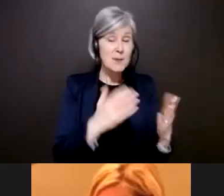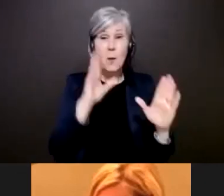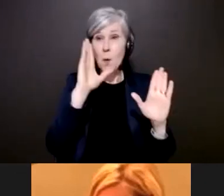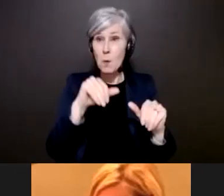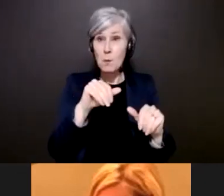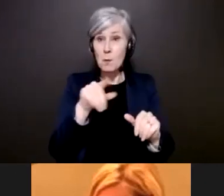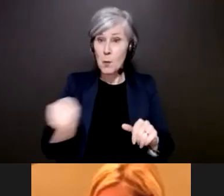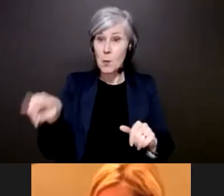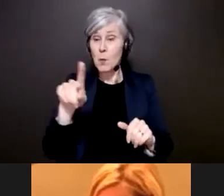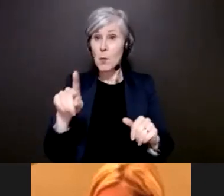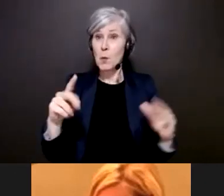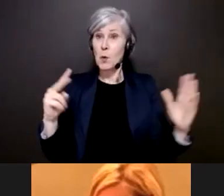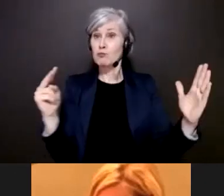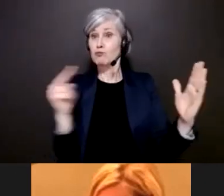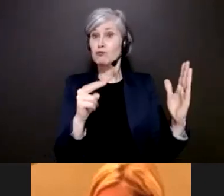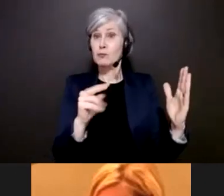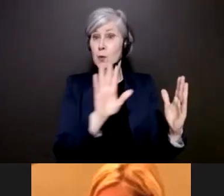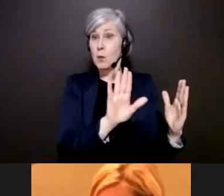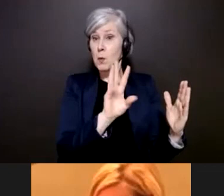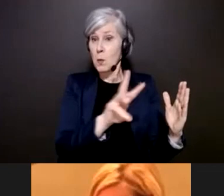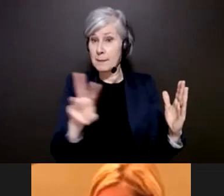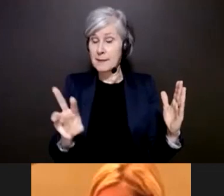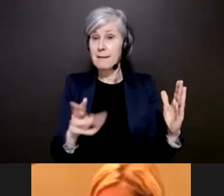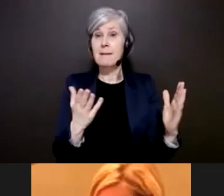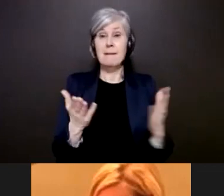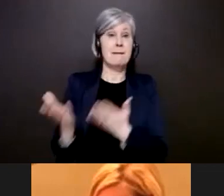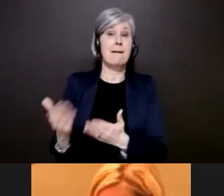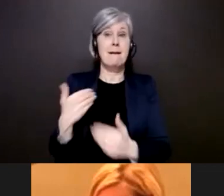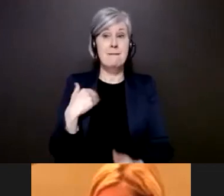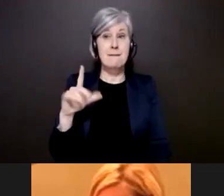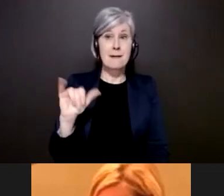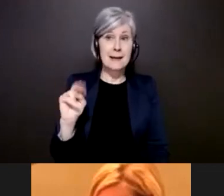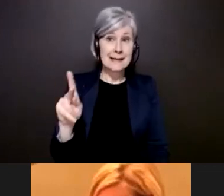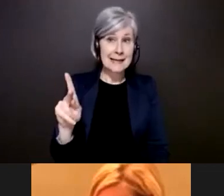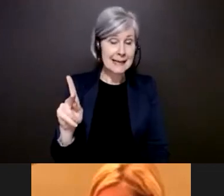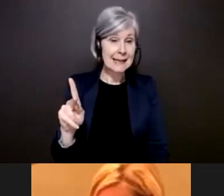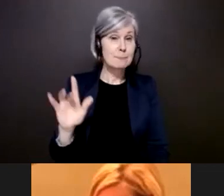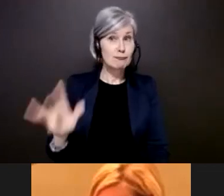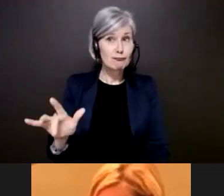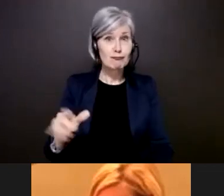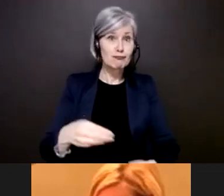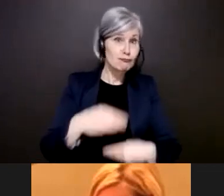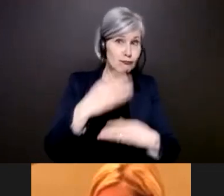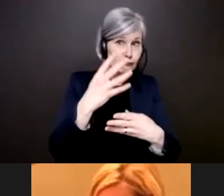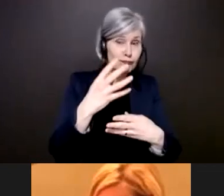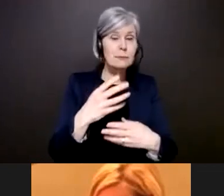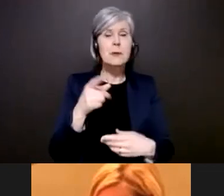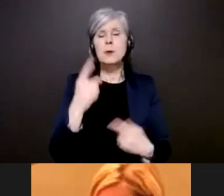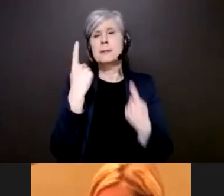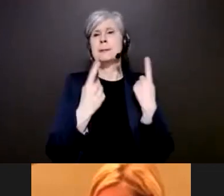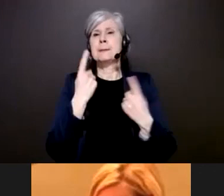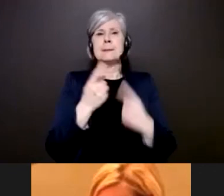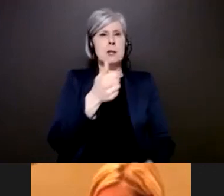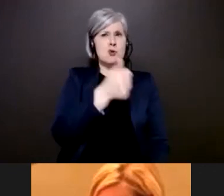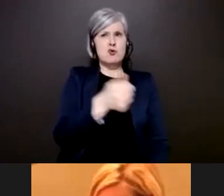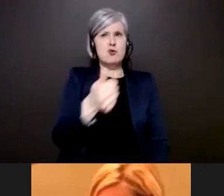there to check it out, download it, and look where you fit in. You know, that's kind of the common theme with this this event today is, where do you fit